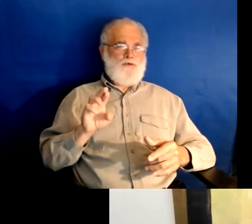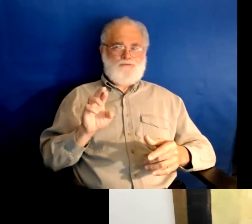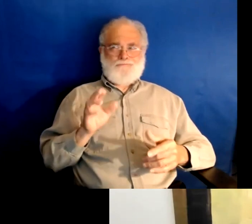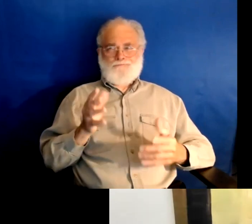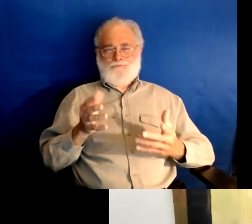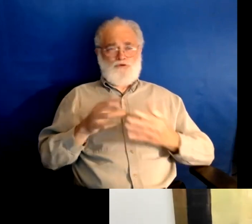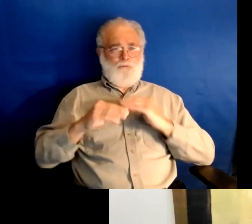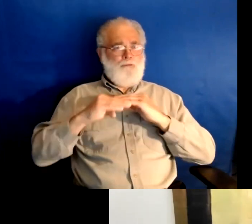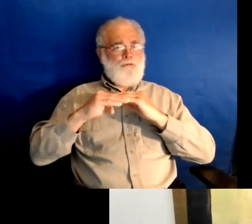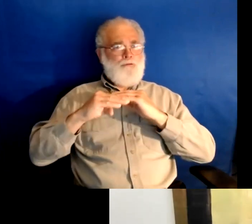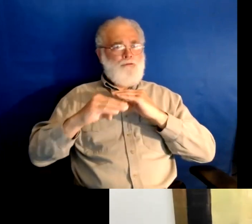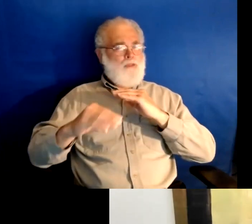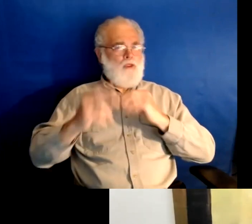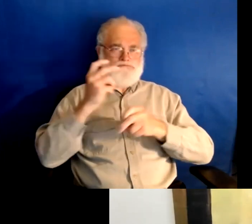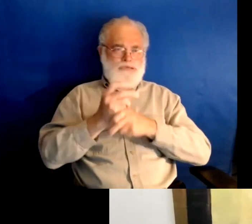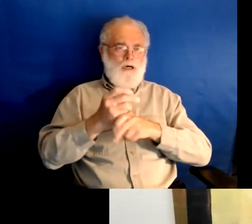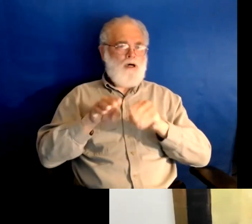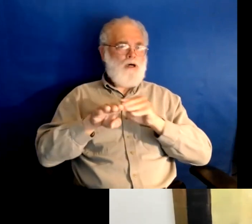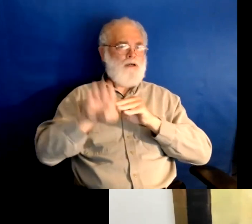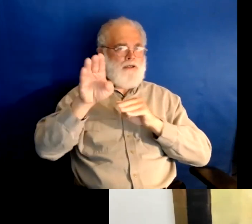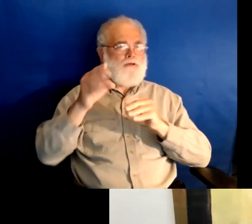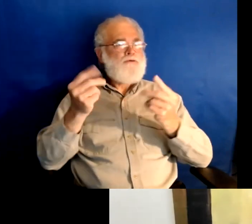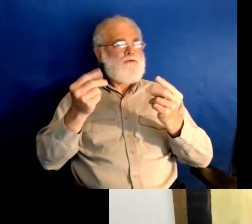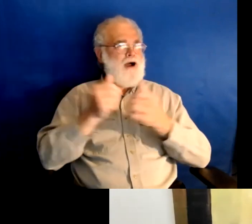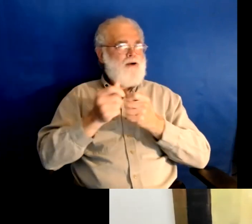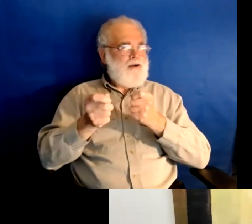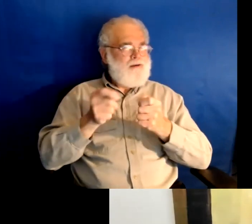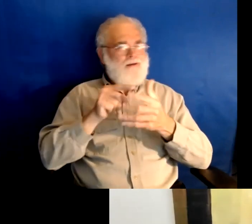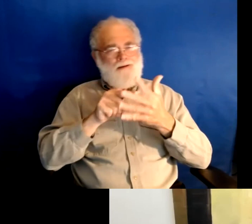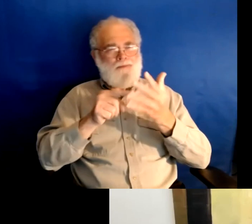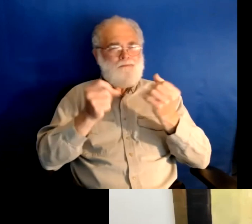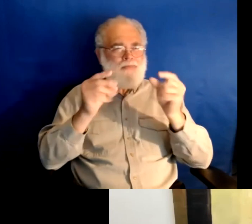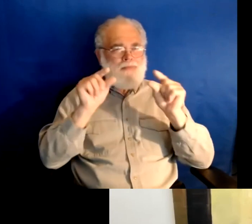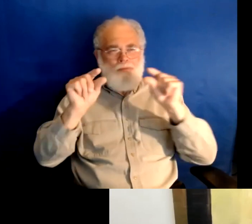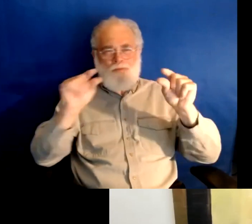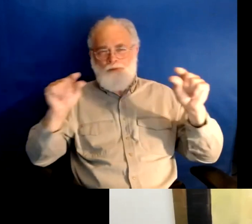and being sensitive to those students, or, if there's no,